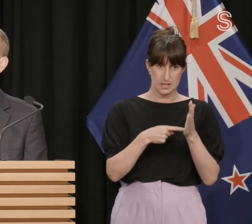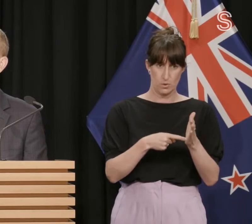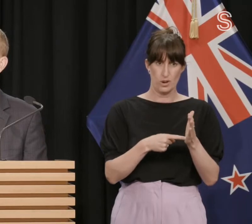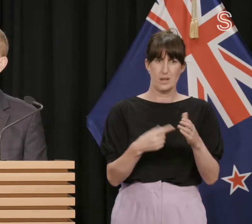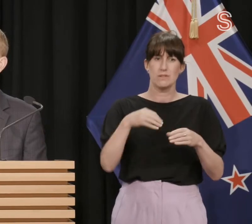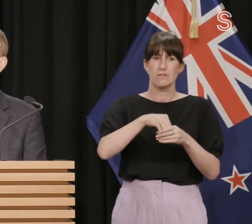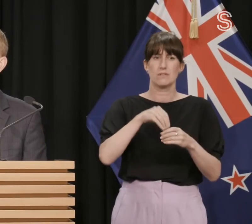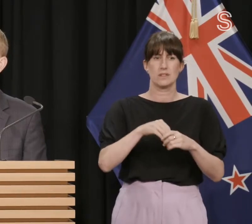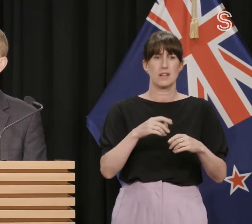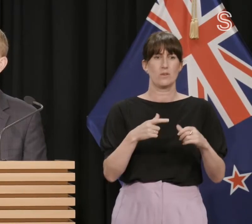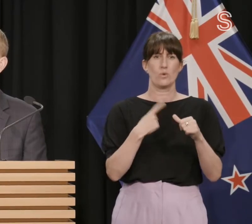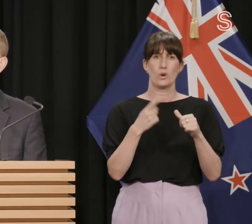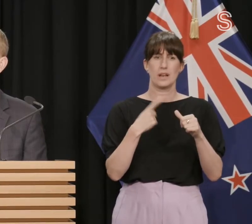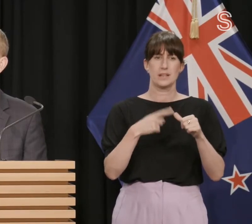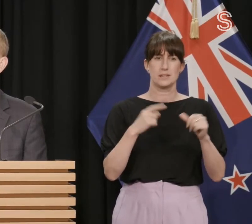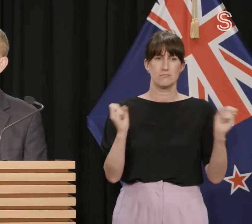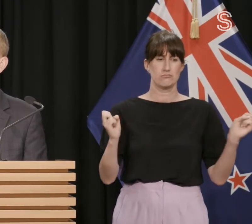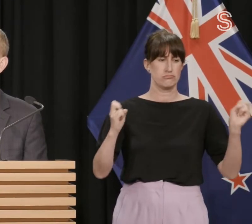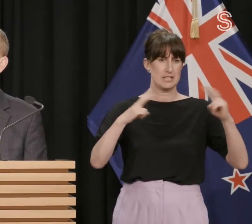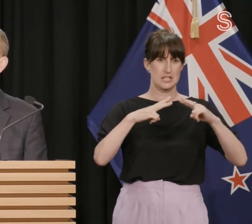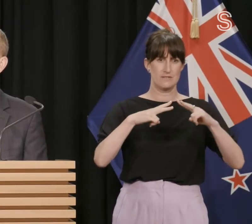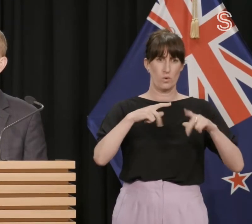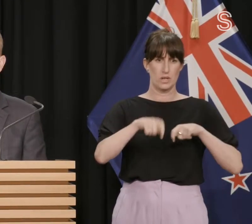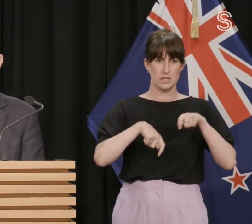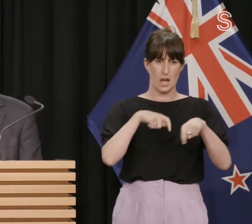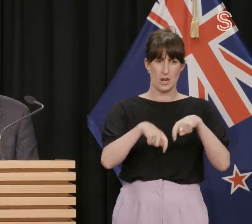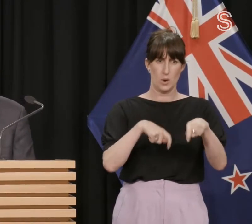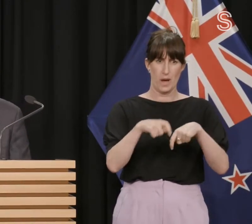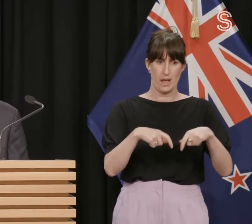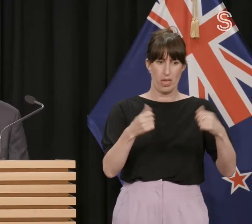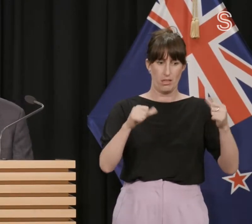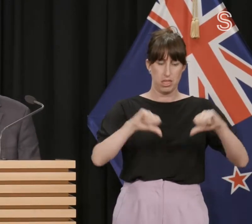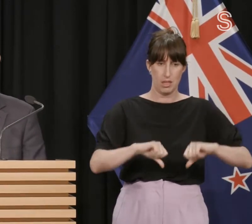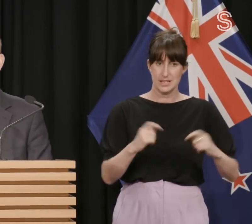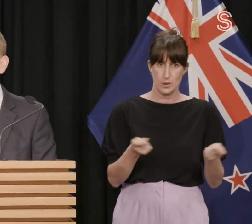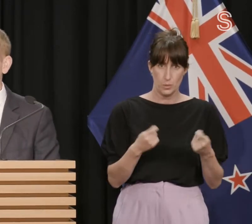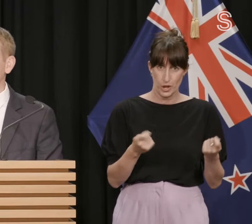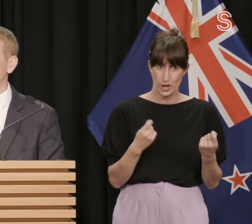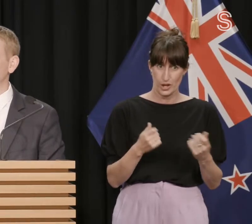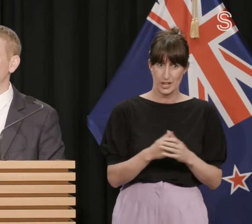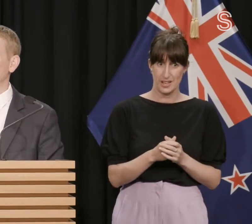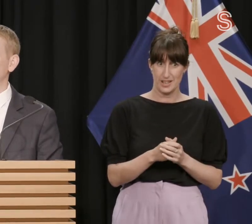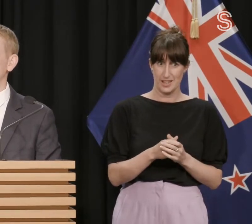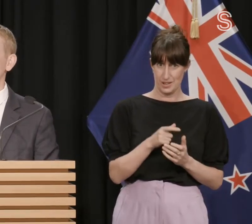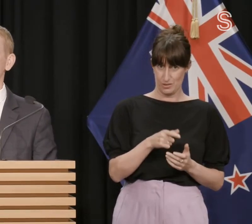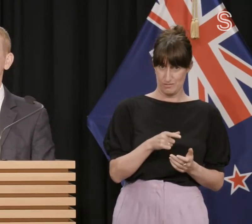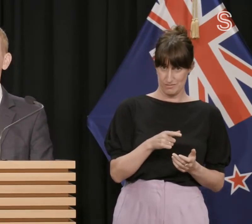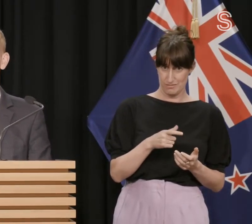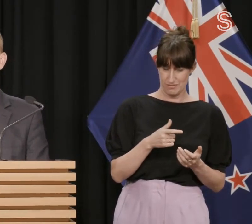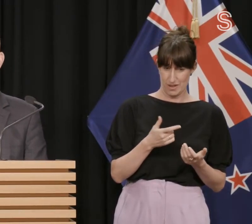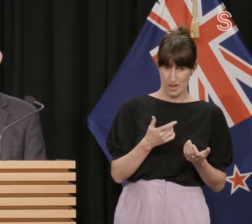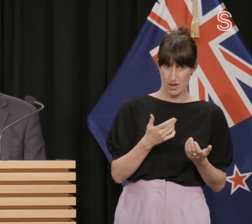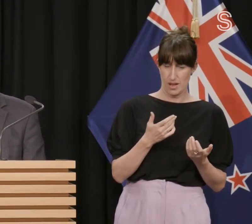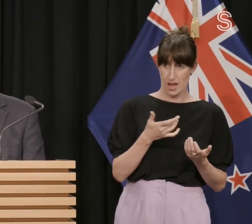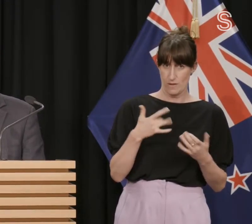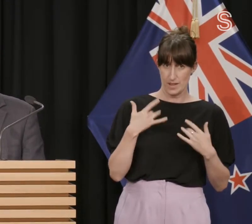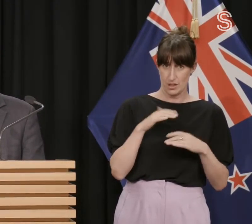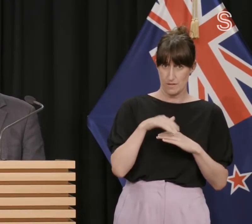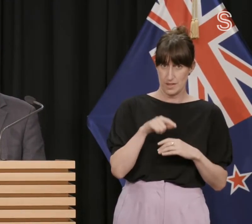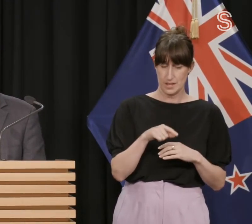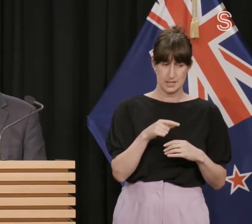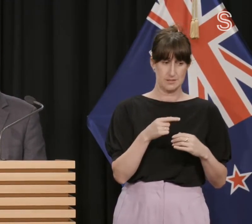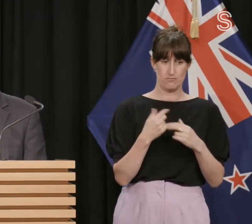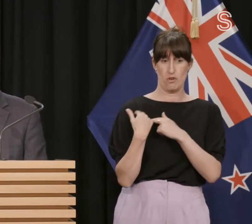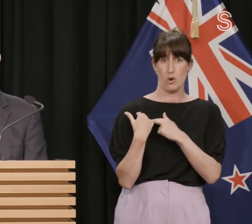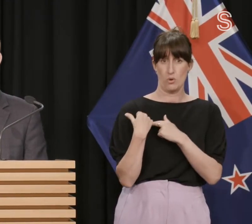in the end, but it was shambles. Is he really the guy to be Minister for Auckland? I absolutely have huge confidence in Michael Wood, and I'm confident that we're going to